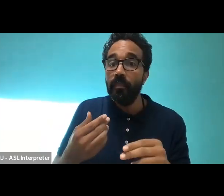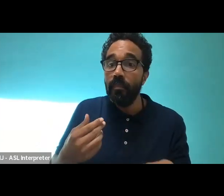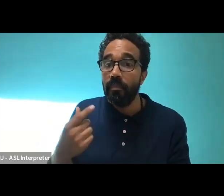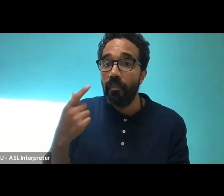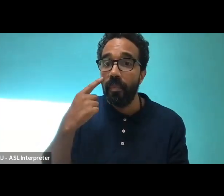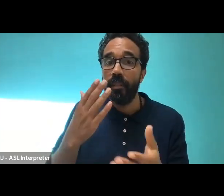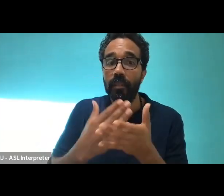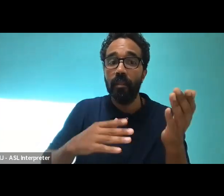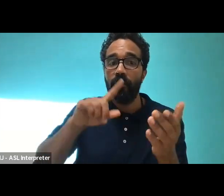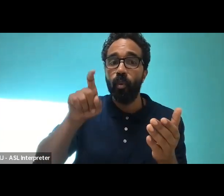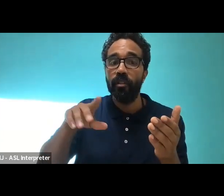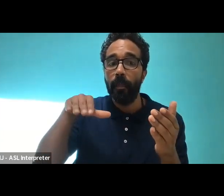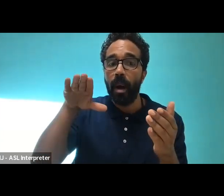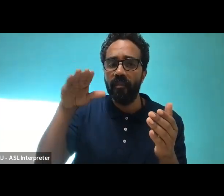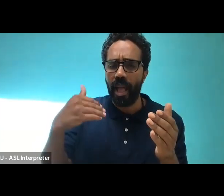So